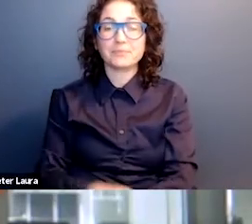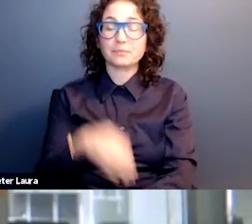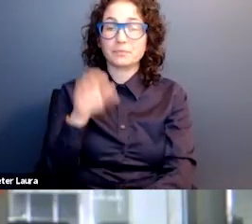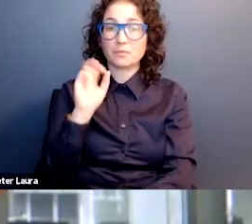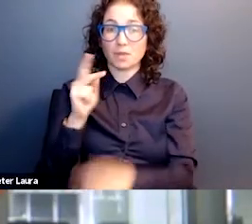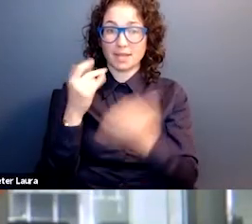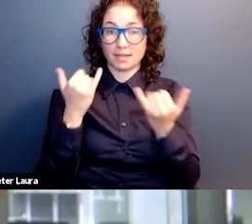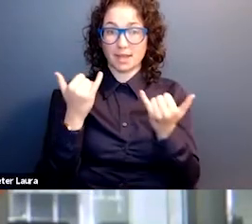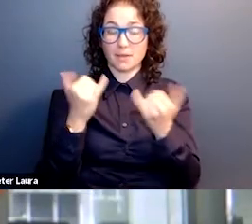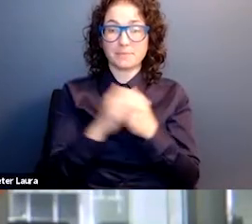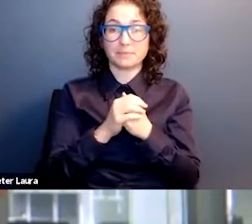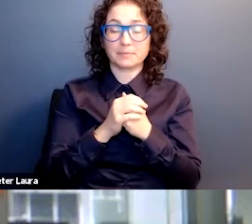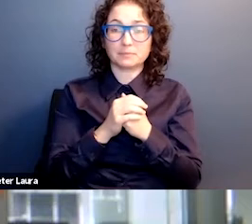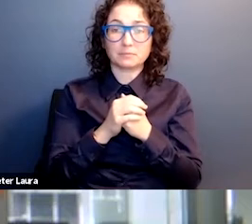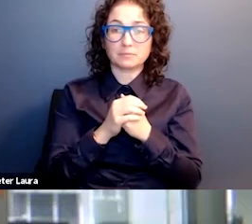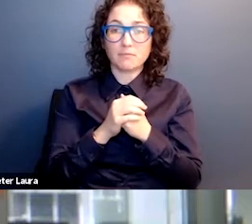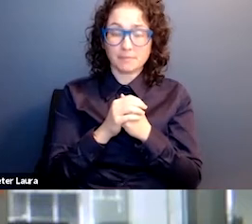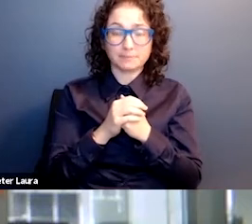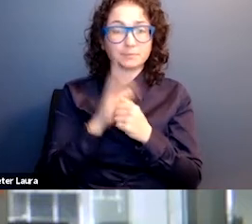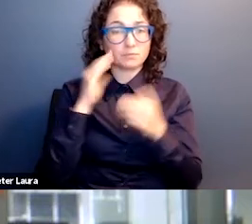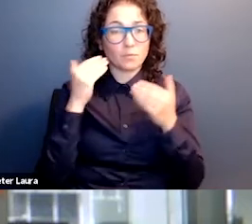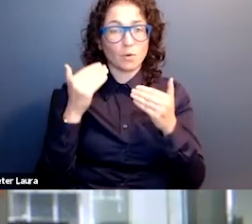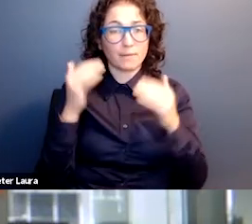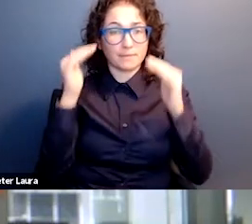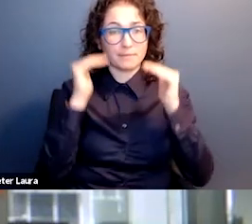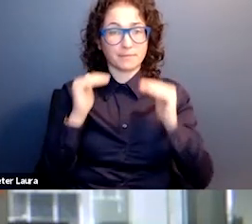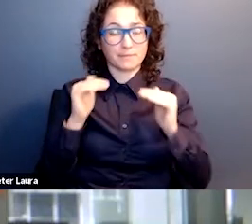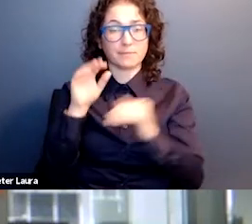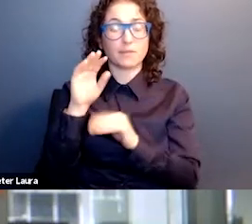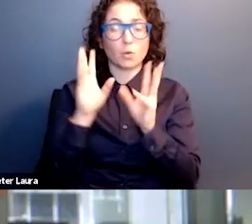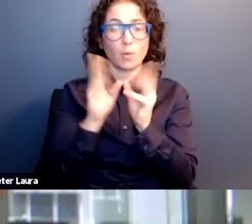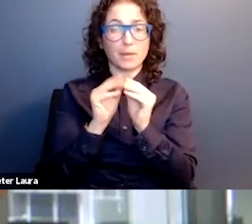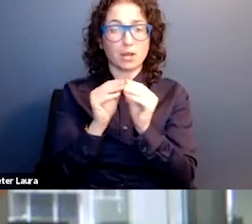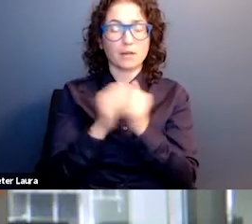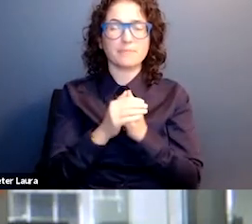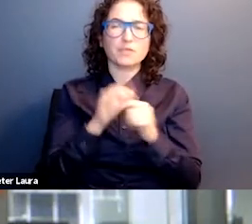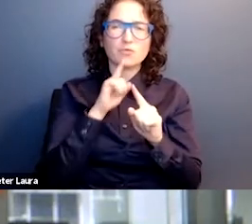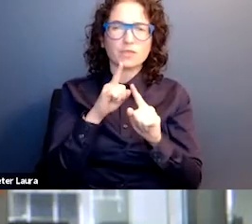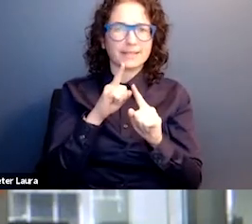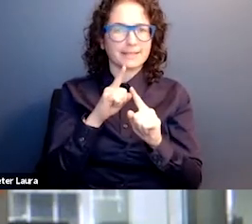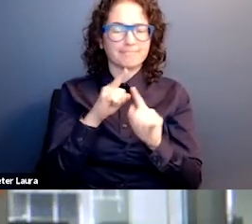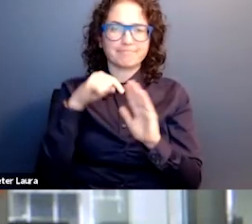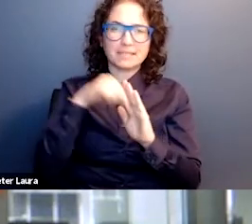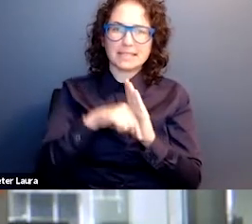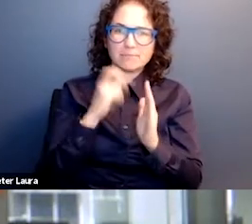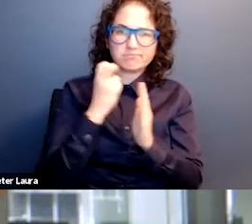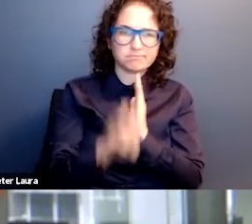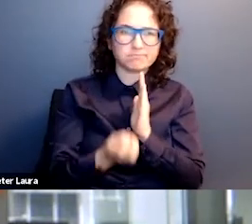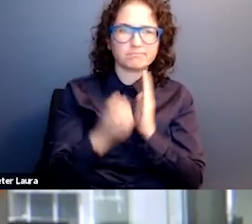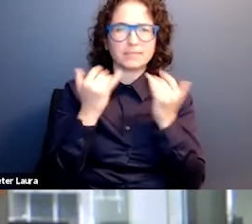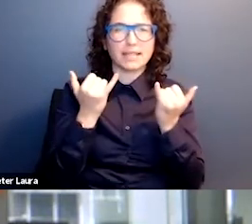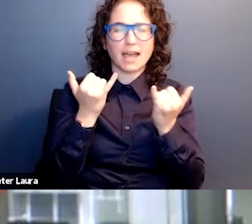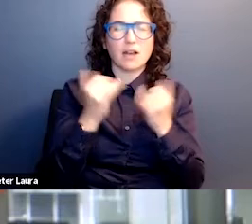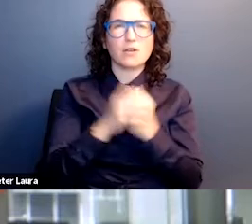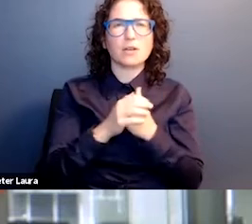do now is move into the next section of our webinar, which is really a deep dive